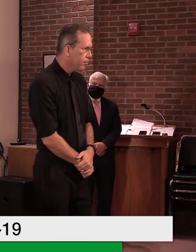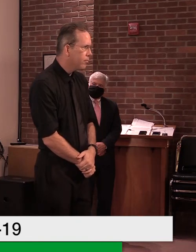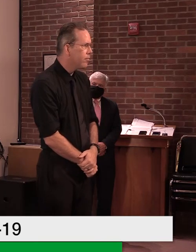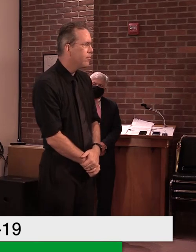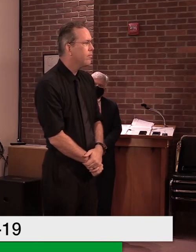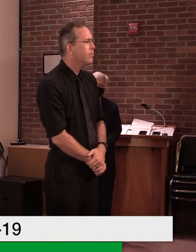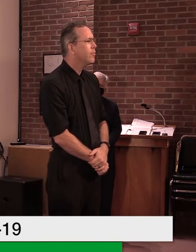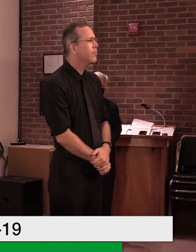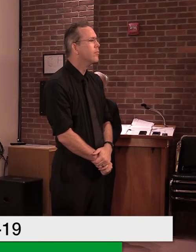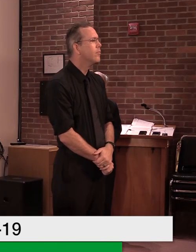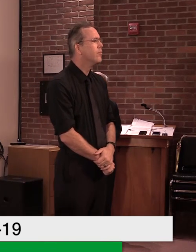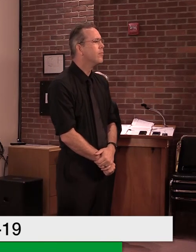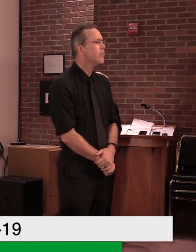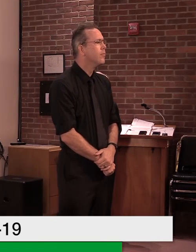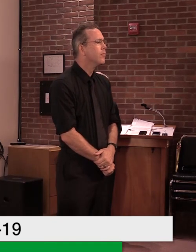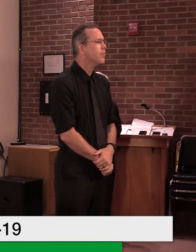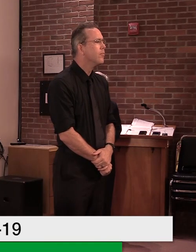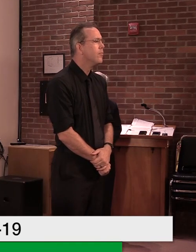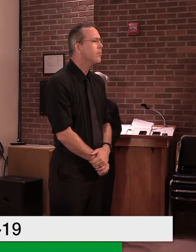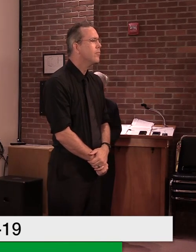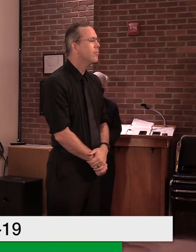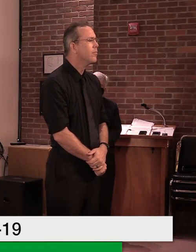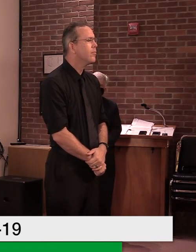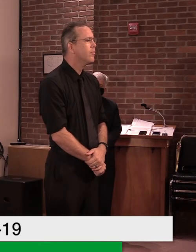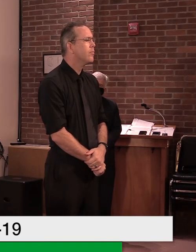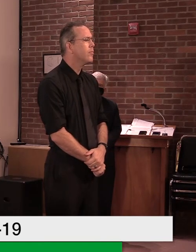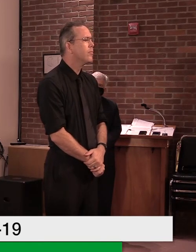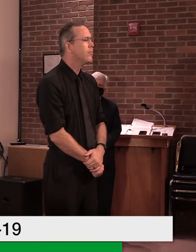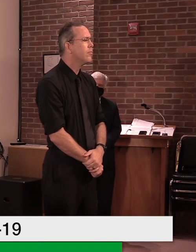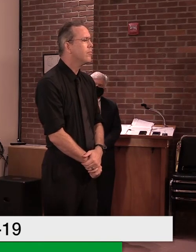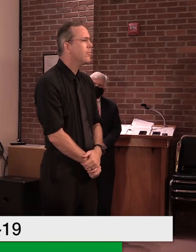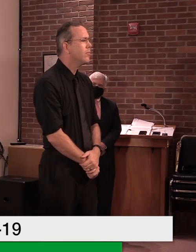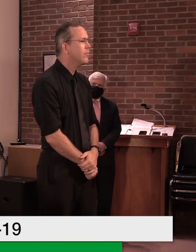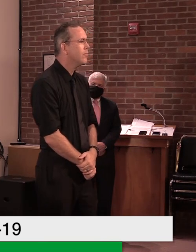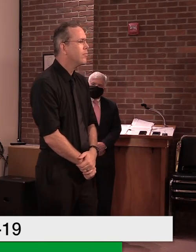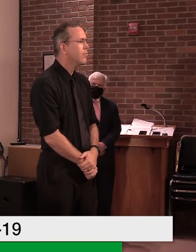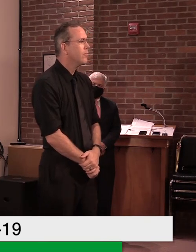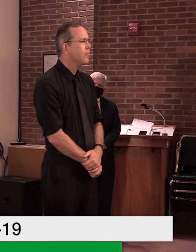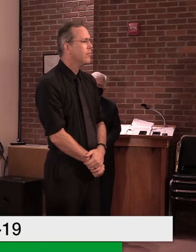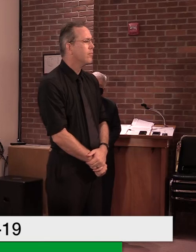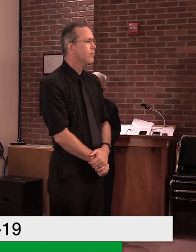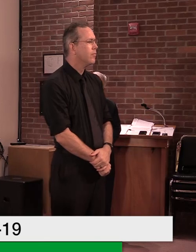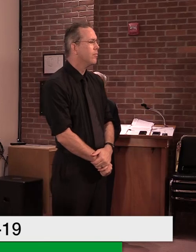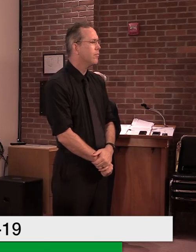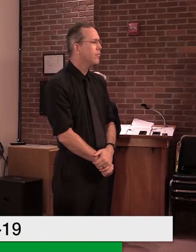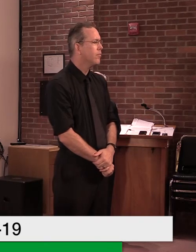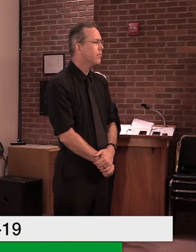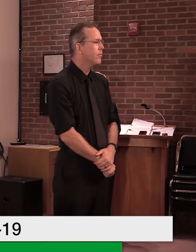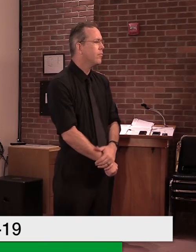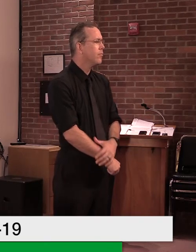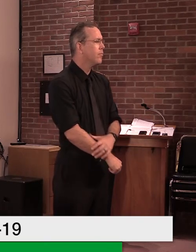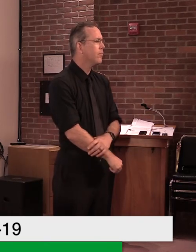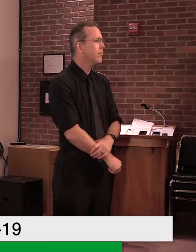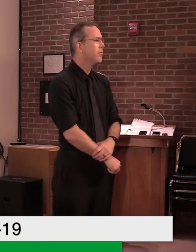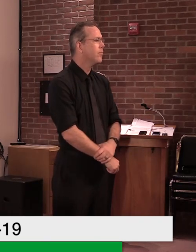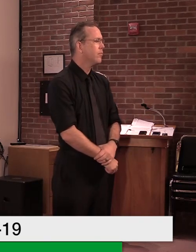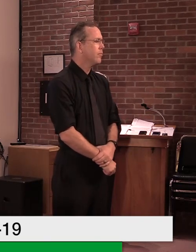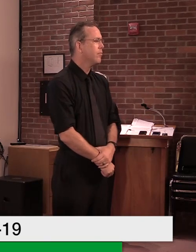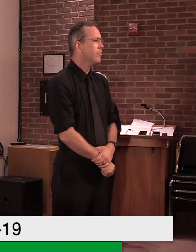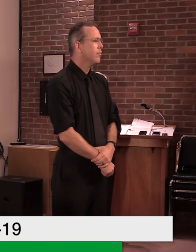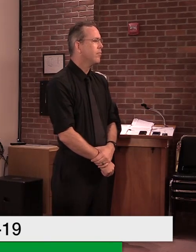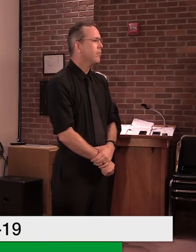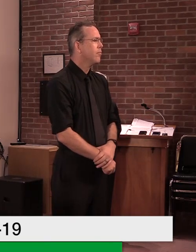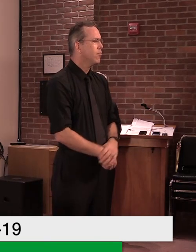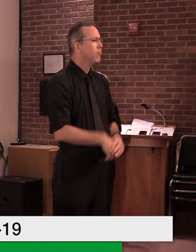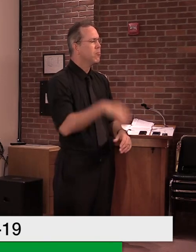store's door that says mask required? Do they call the shop? Do they knock? Do they walk in